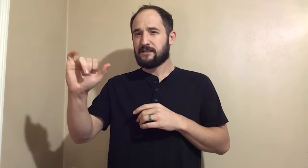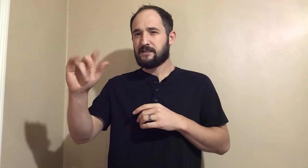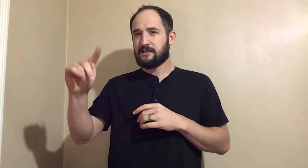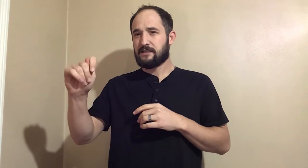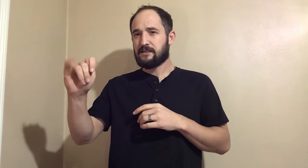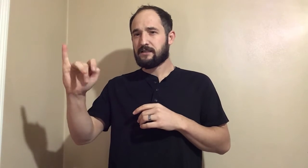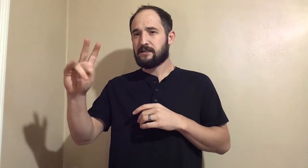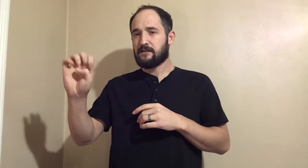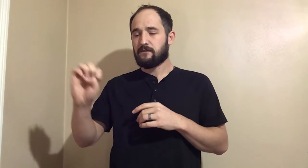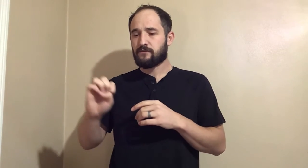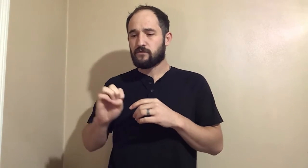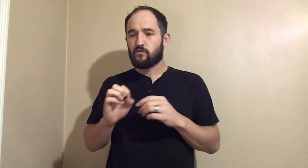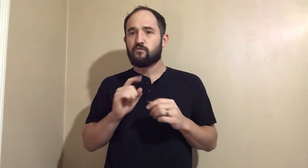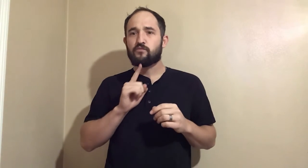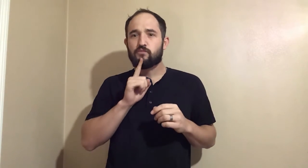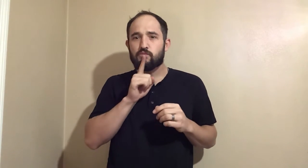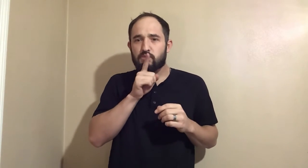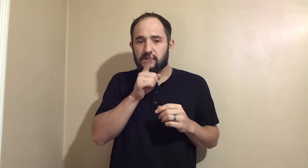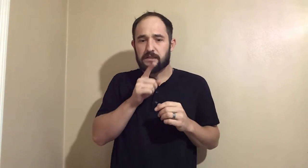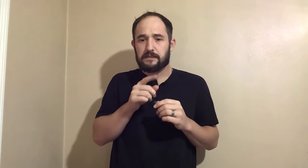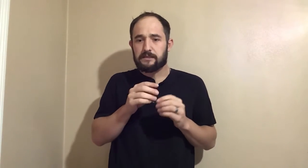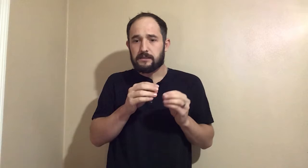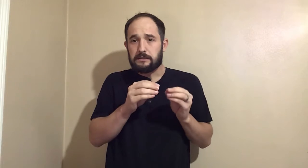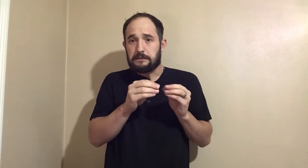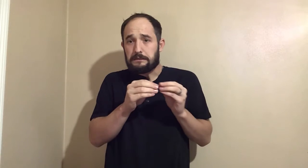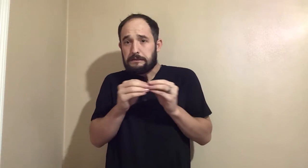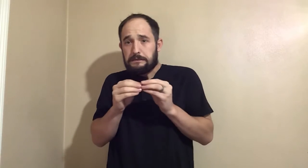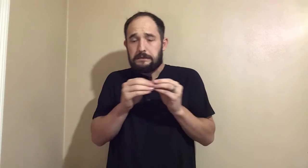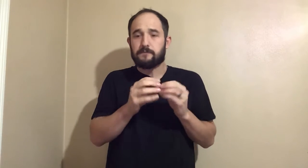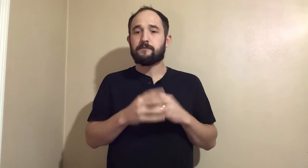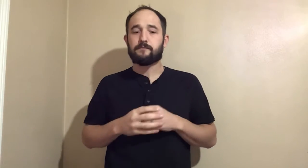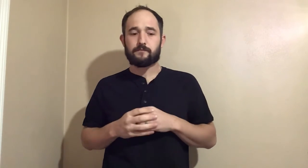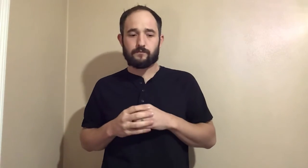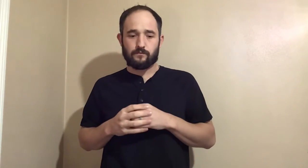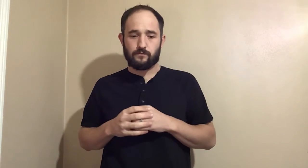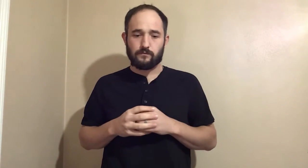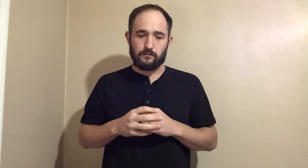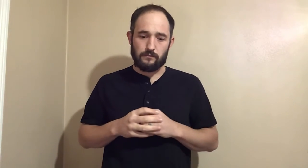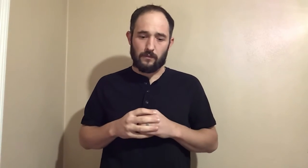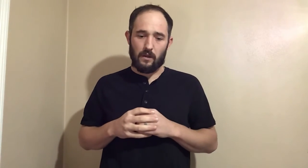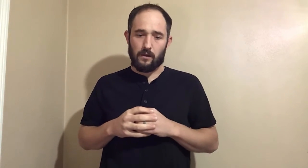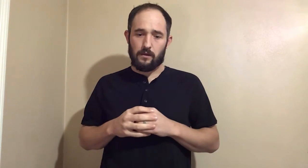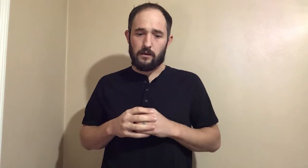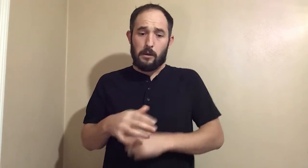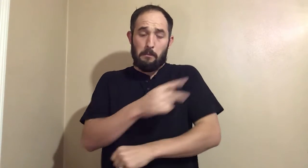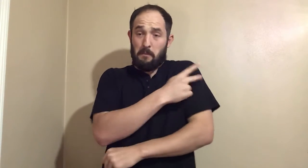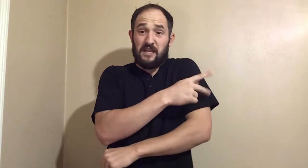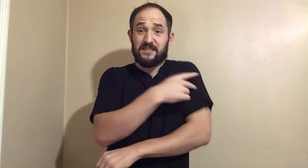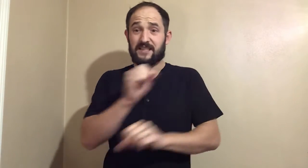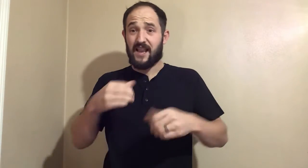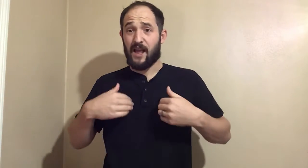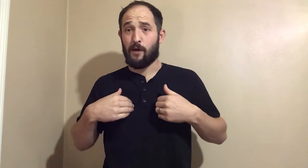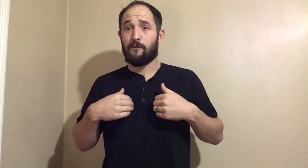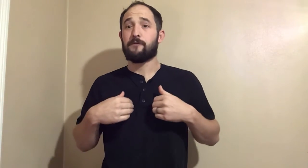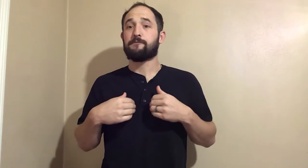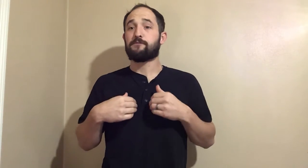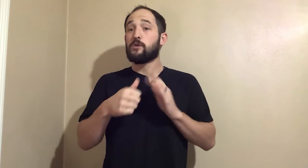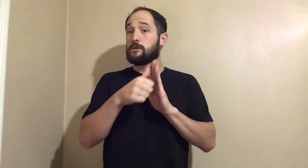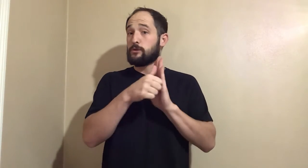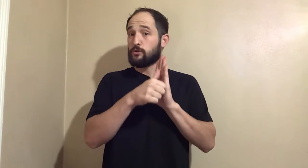Patients need education about pain medication, so patients can have surgery. They need to be told, well,